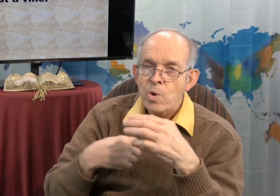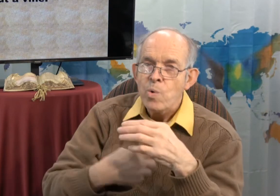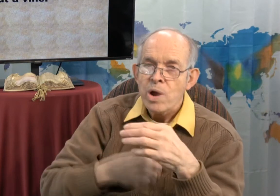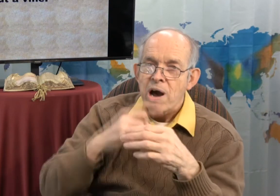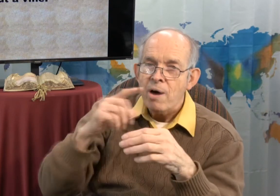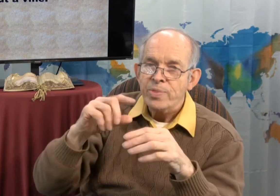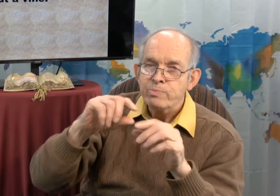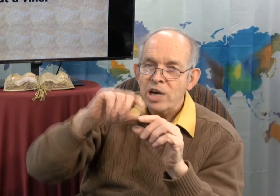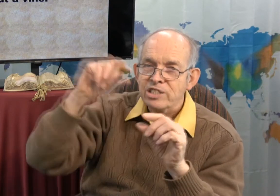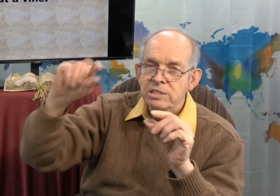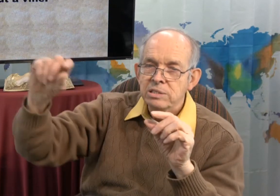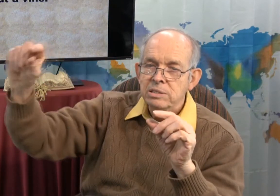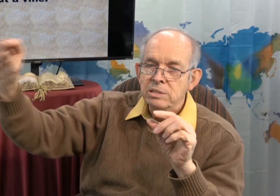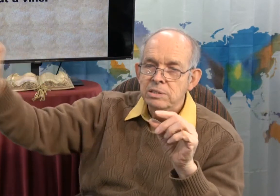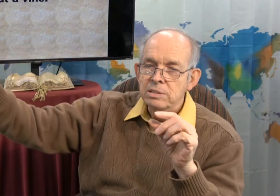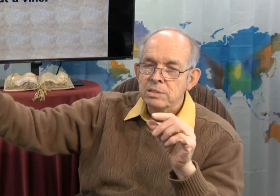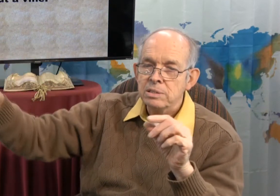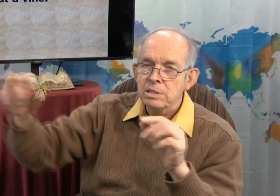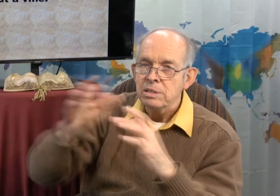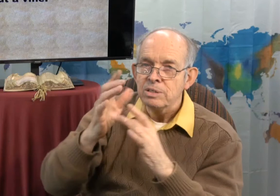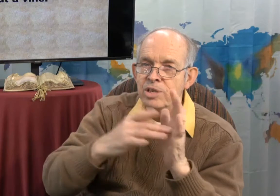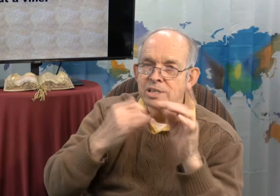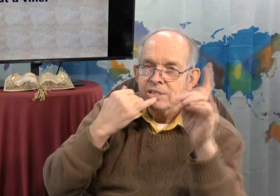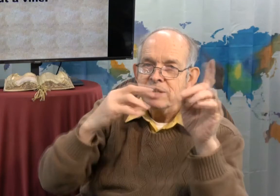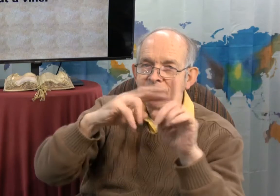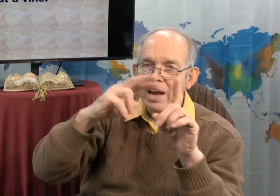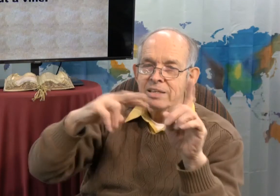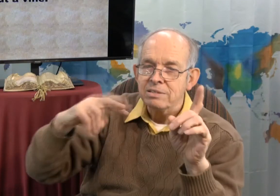We have the branches. He is the vine.